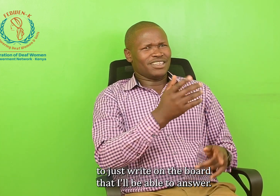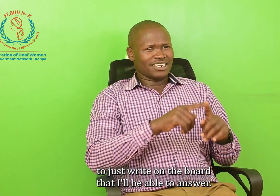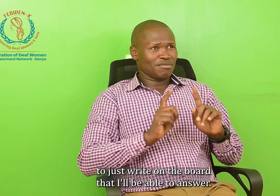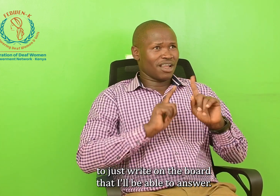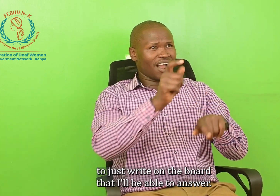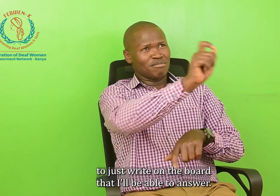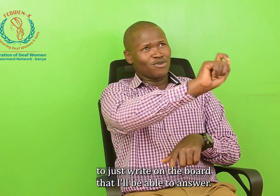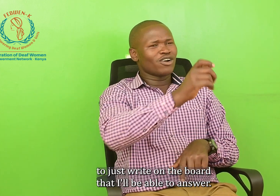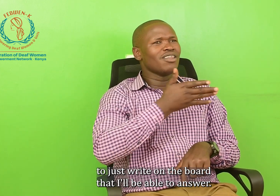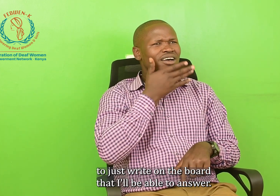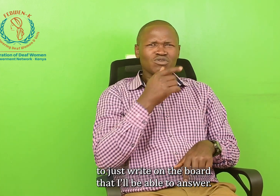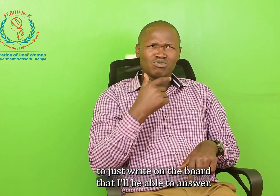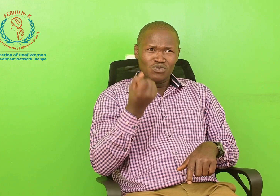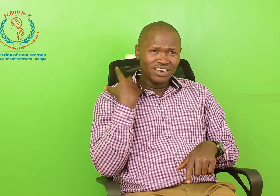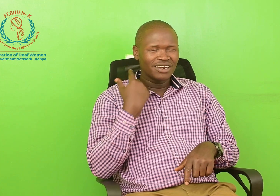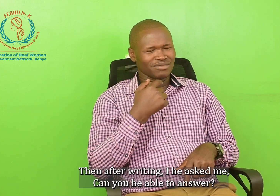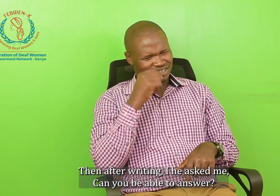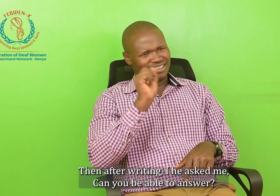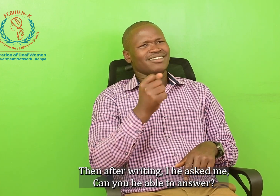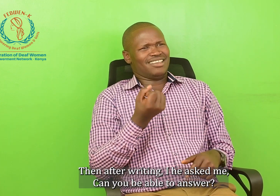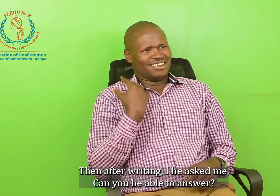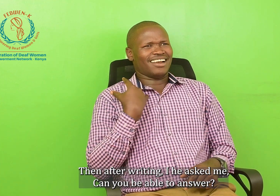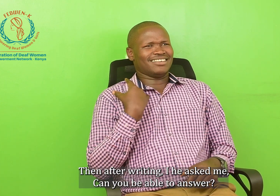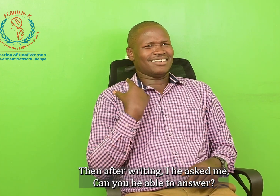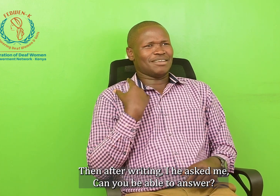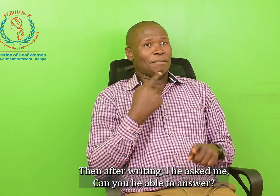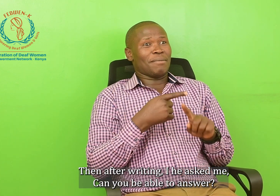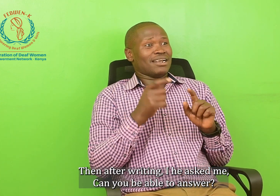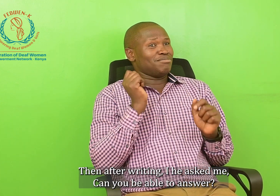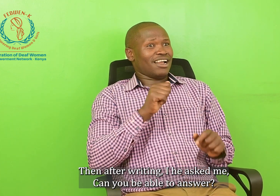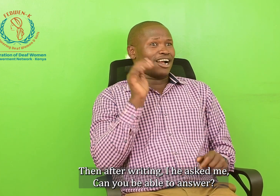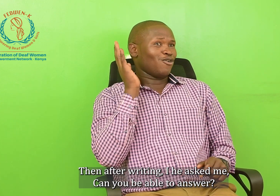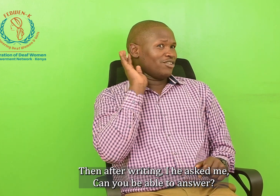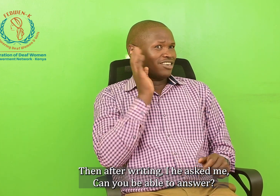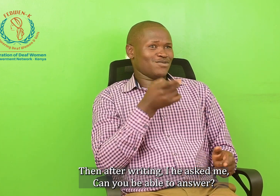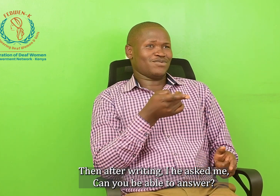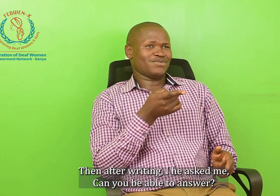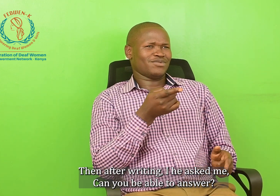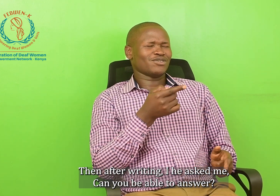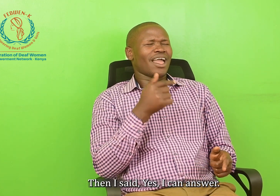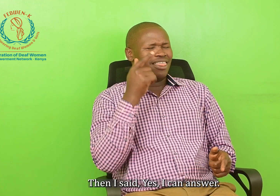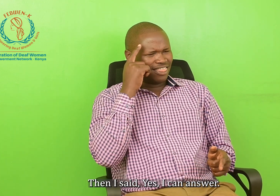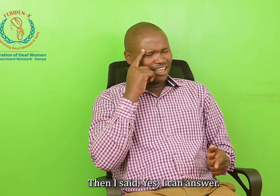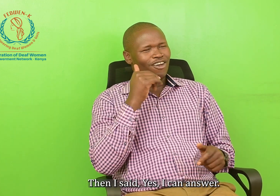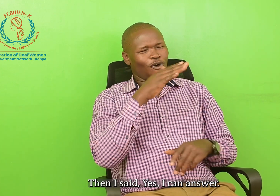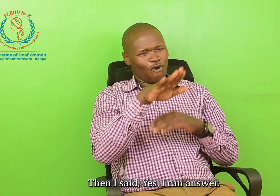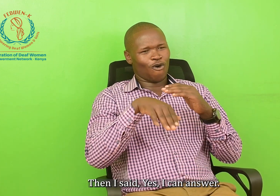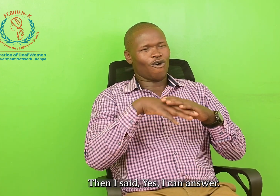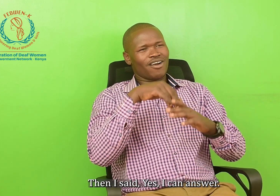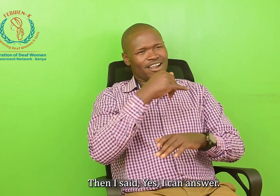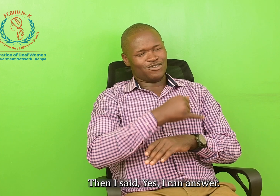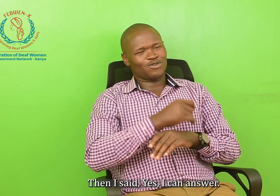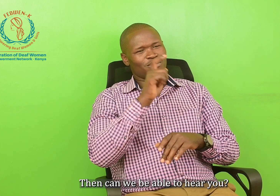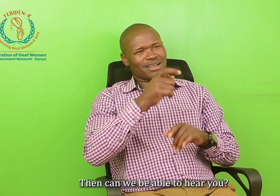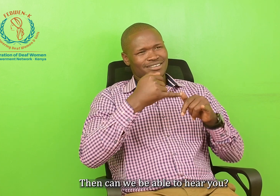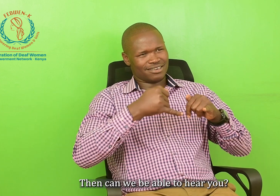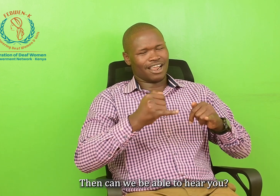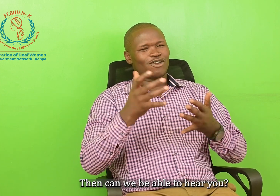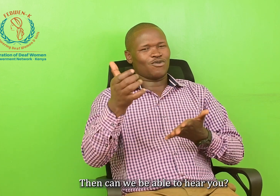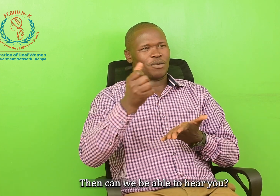able to answer. Then after writing, he asked me, can you be able to answer? Then I said, yes, I can answer. Then can we be able